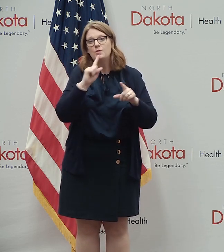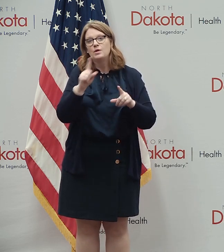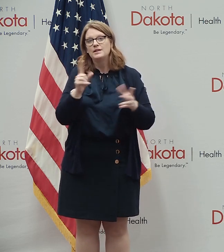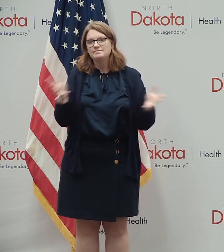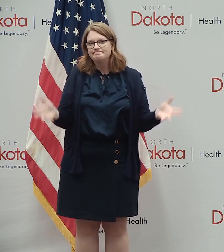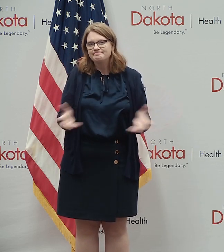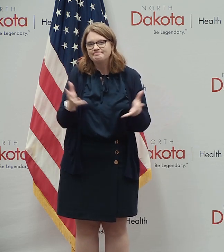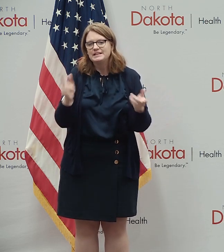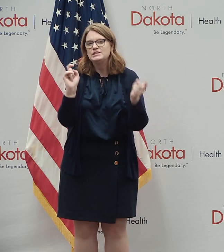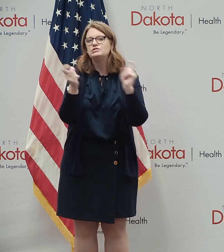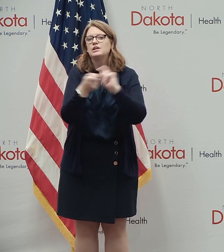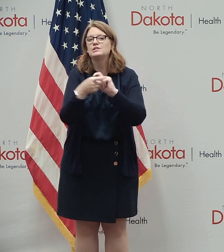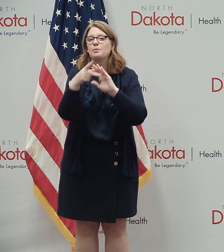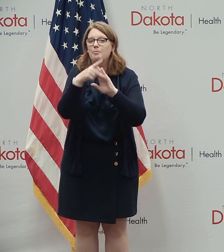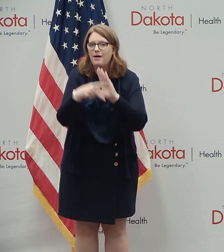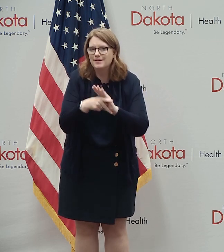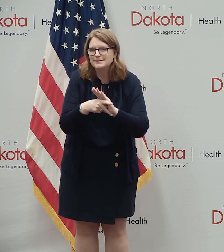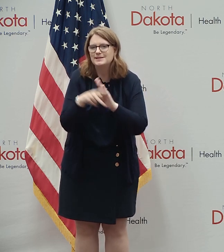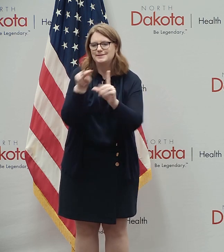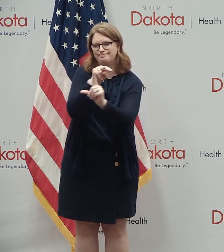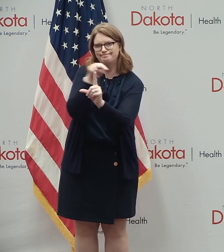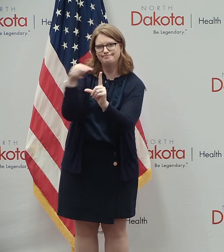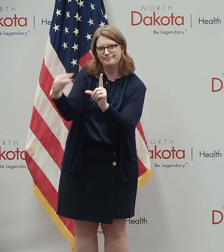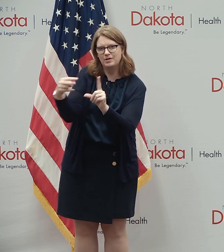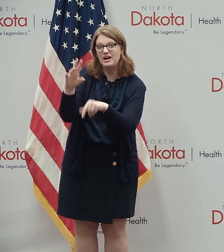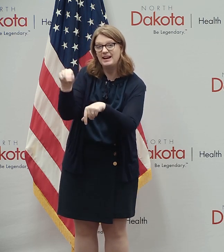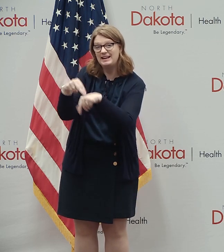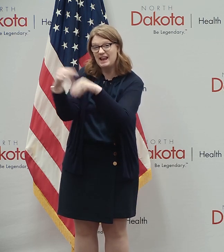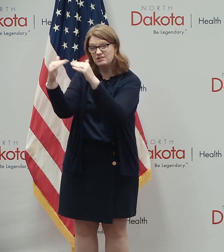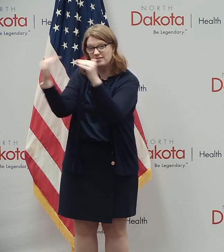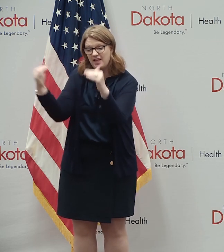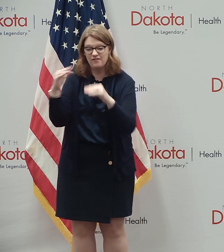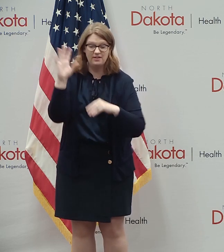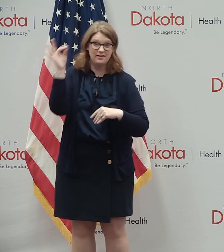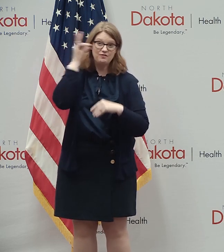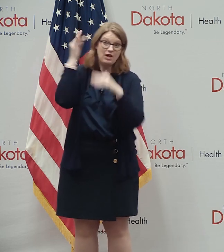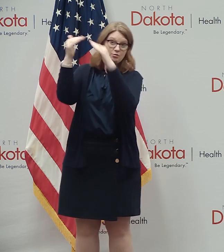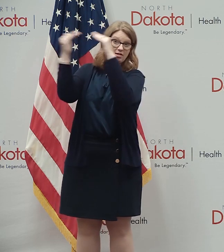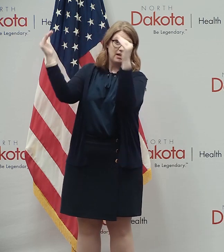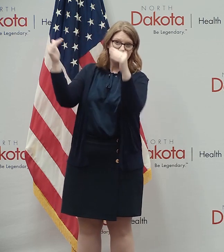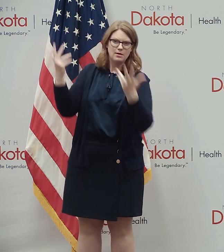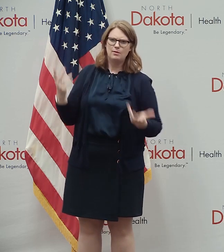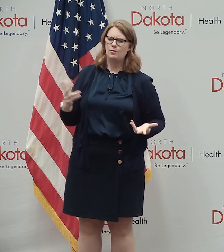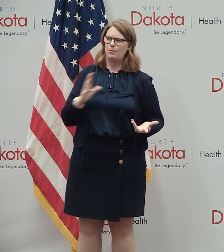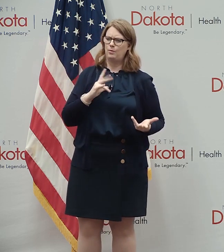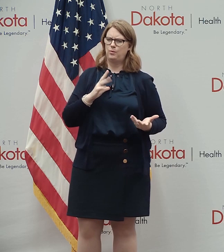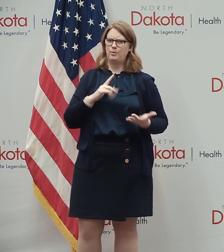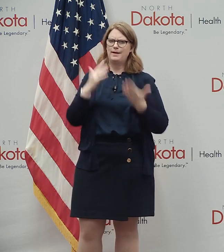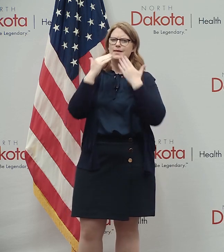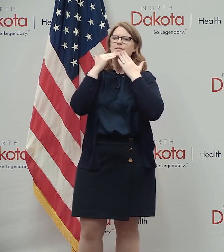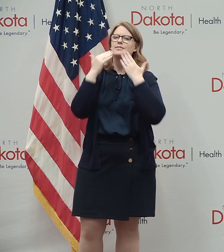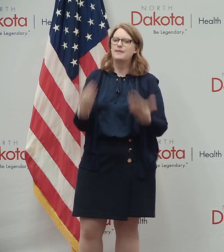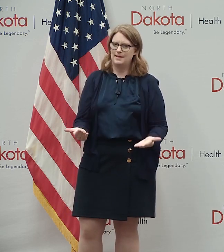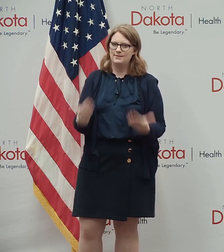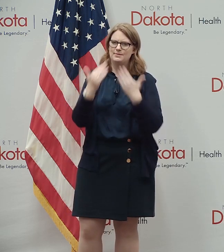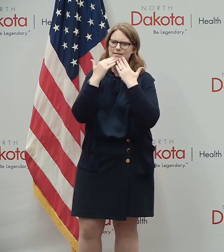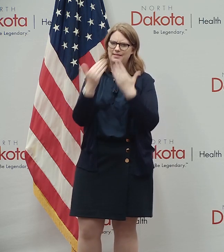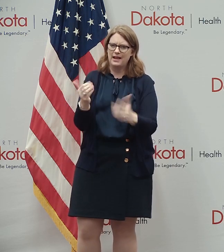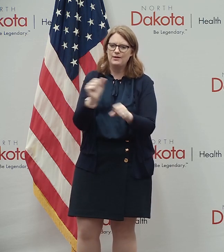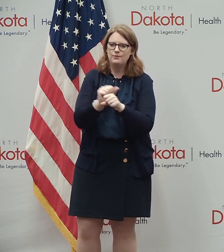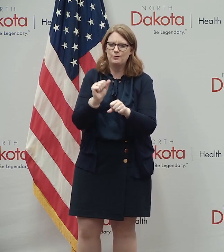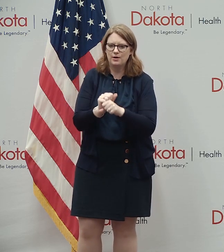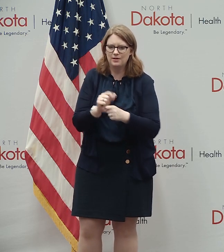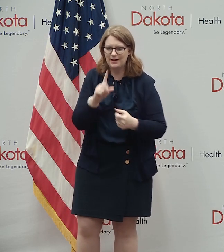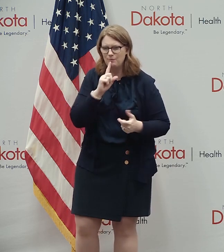policies and perceptions on a national level as well, and the federal level. So again, just really grateful for all the work that she's doing, and